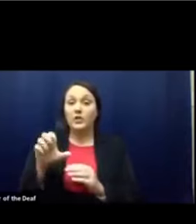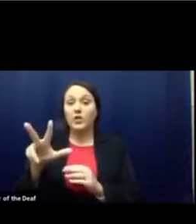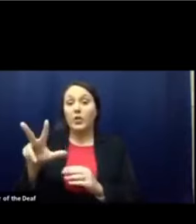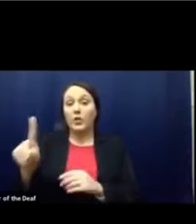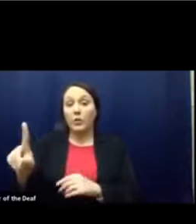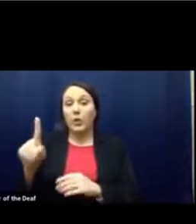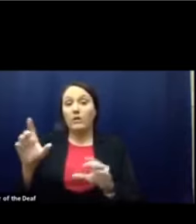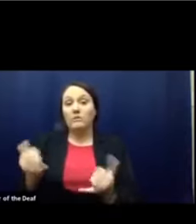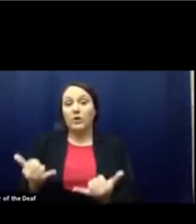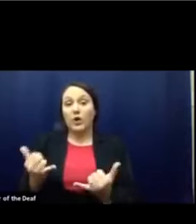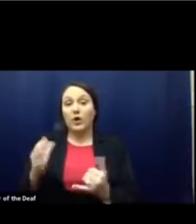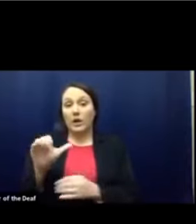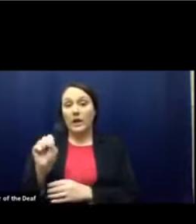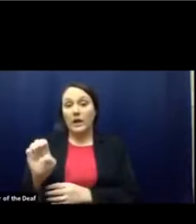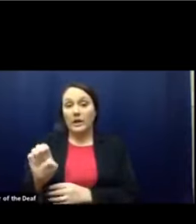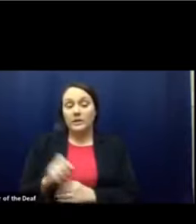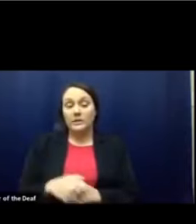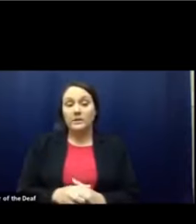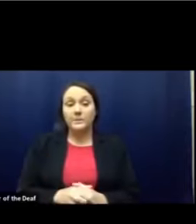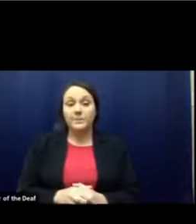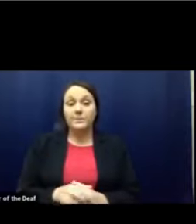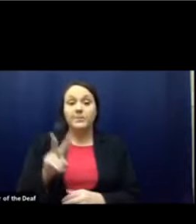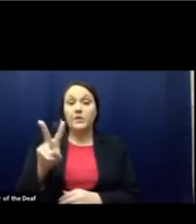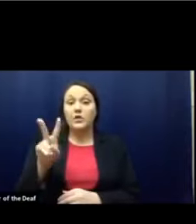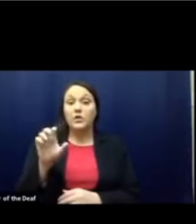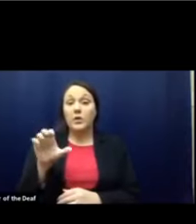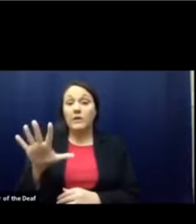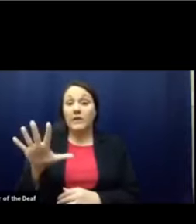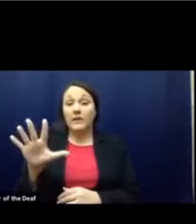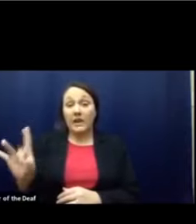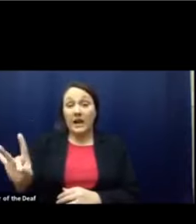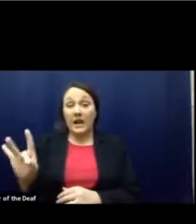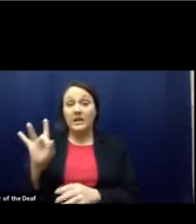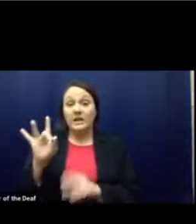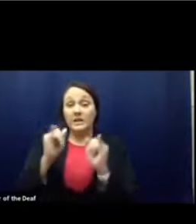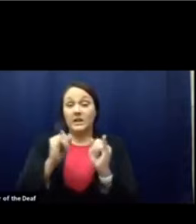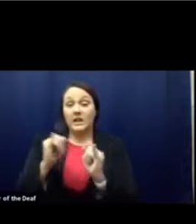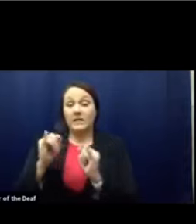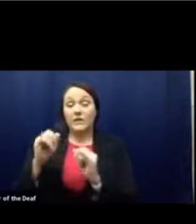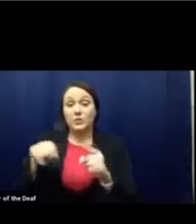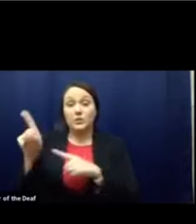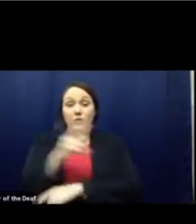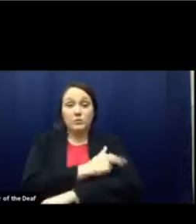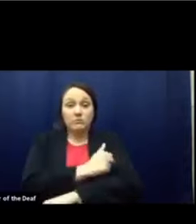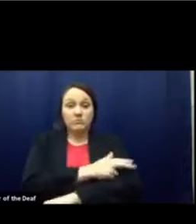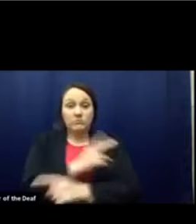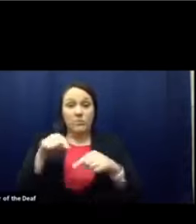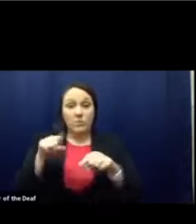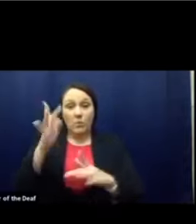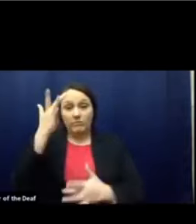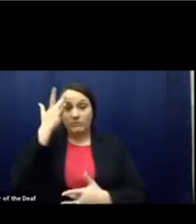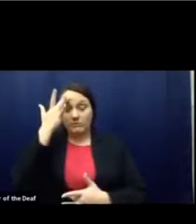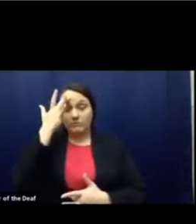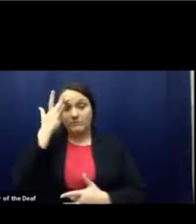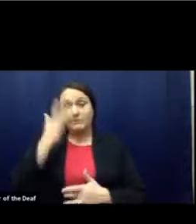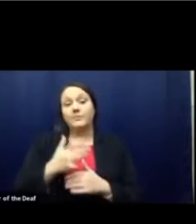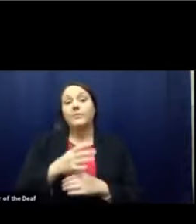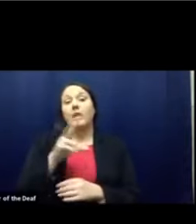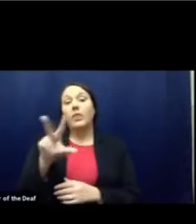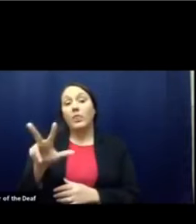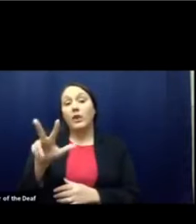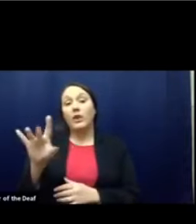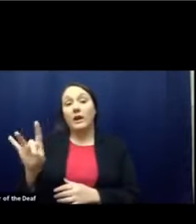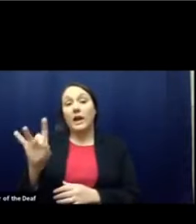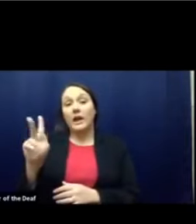2,131 active cases. 258 individuals have been hospitalized at some point in their illness, and 38